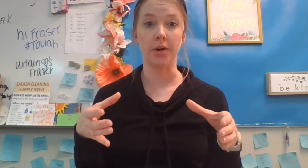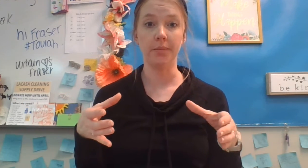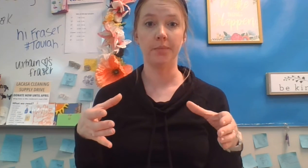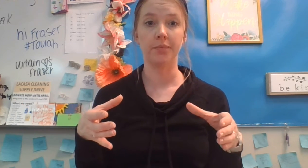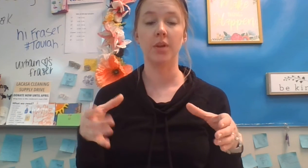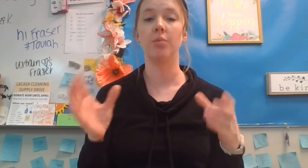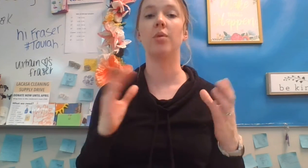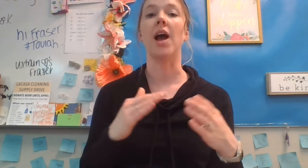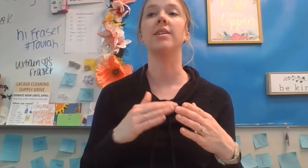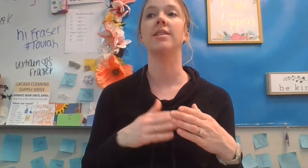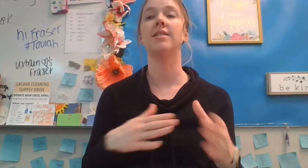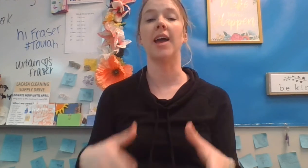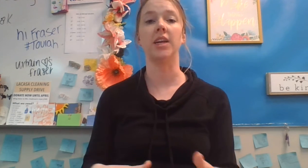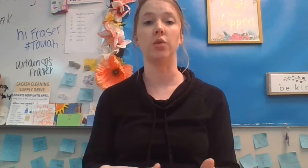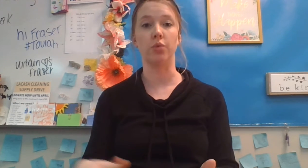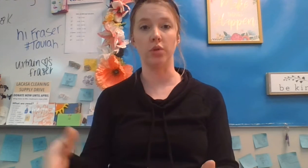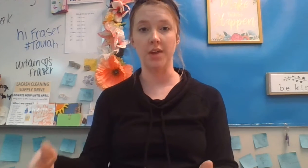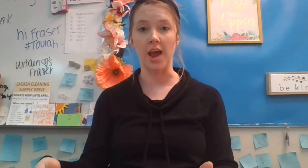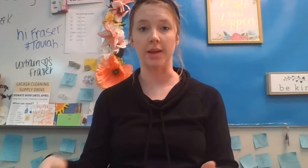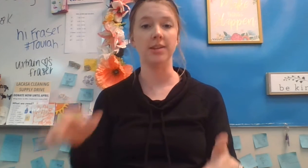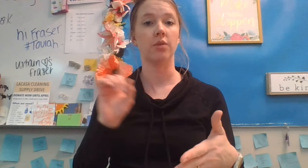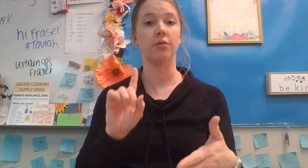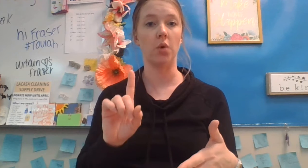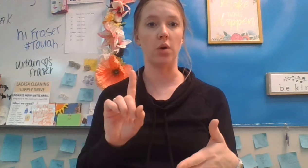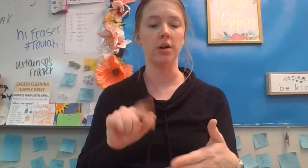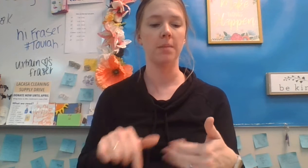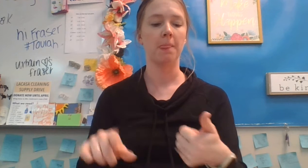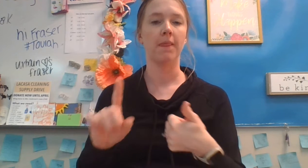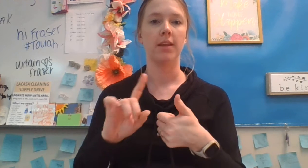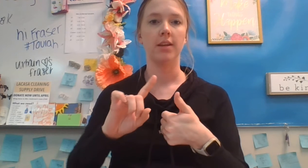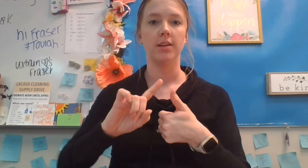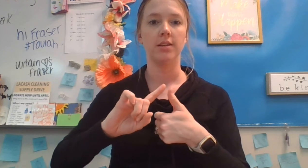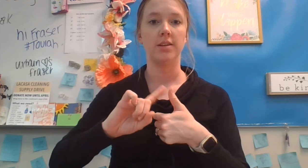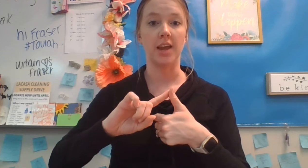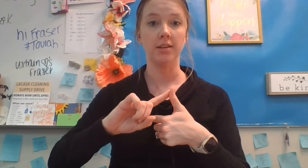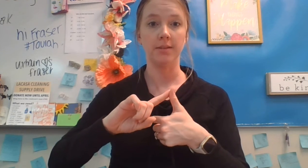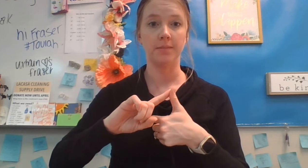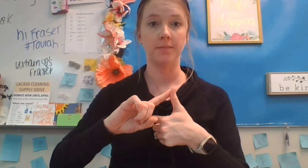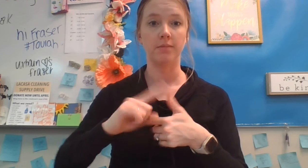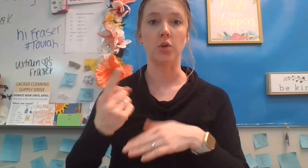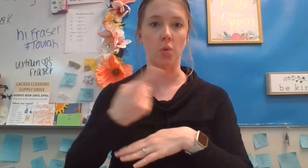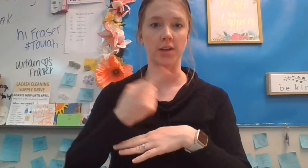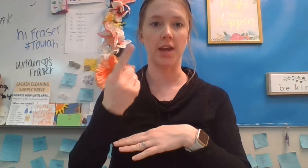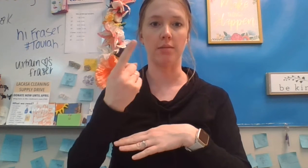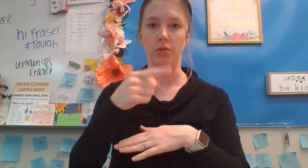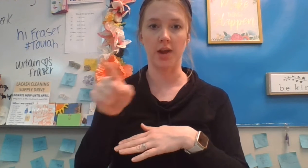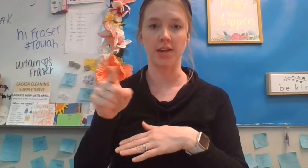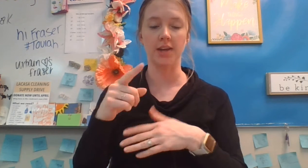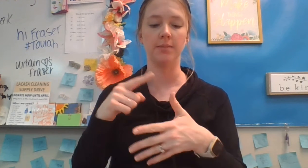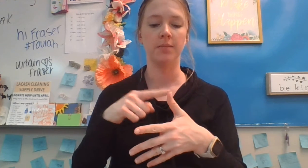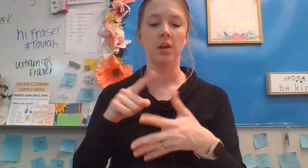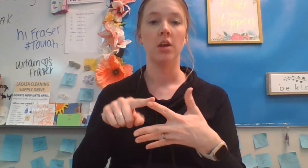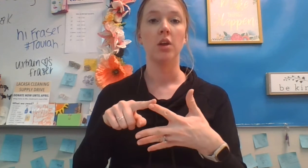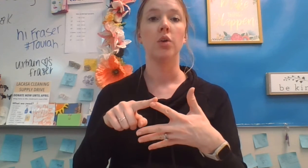partner, practice signing the rule of 9s for days, so 1 day through 9 days,